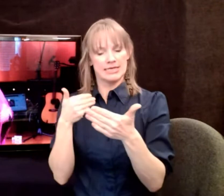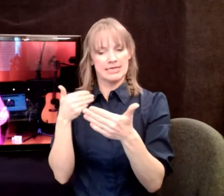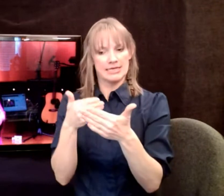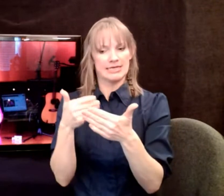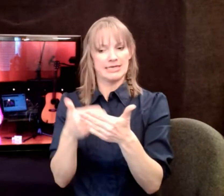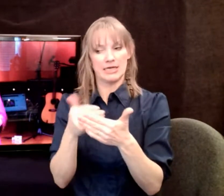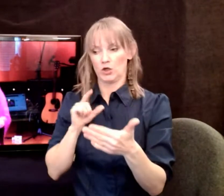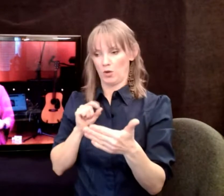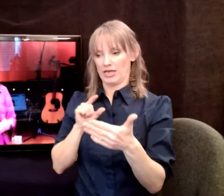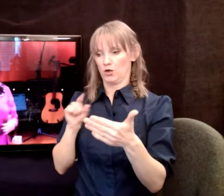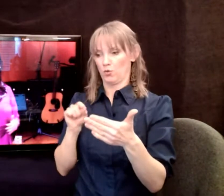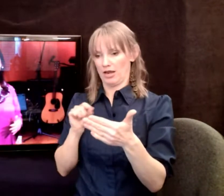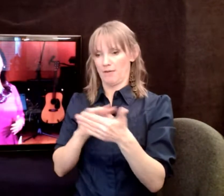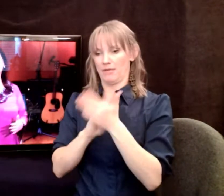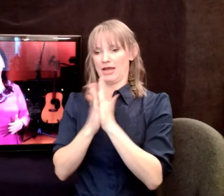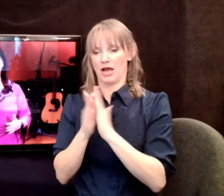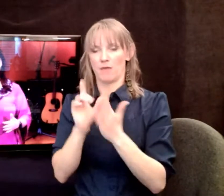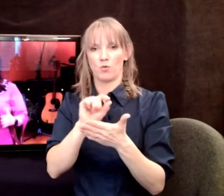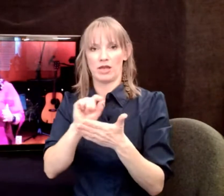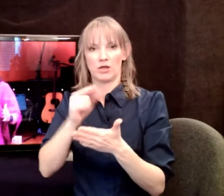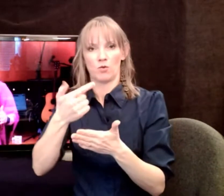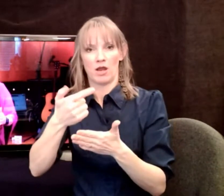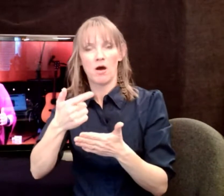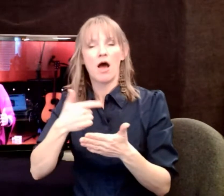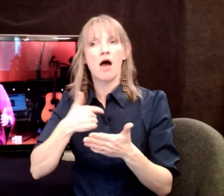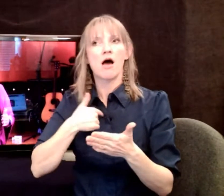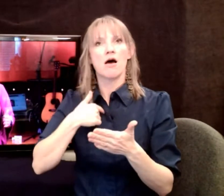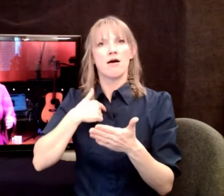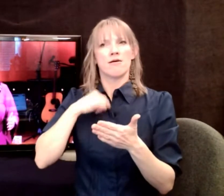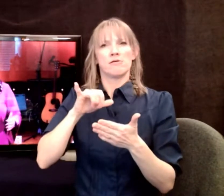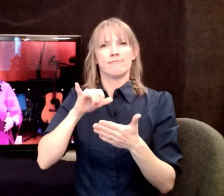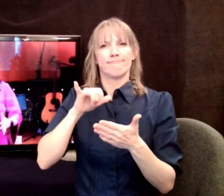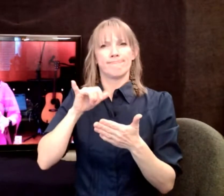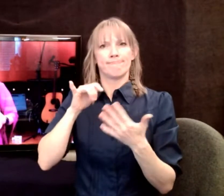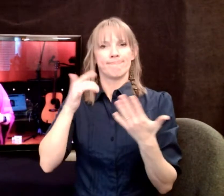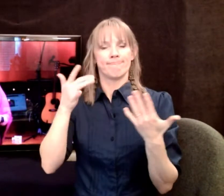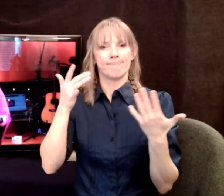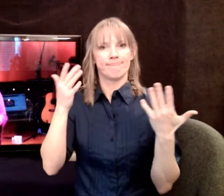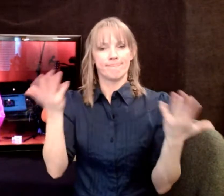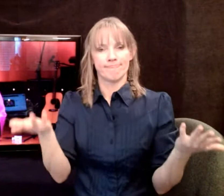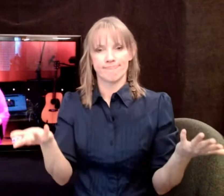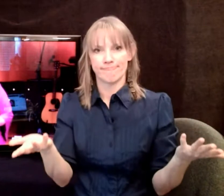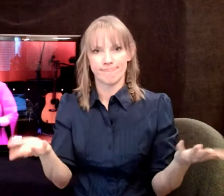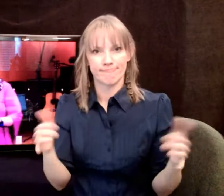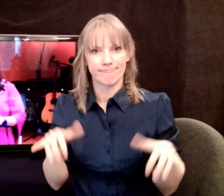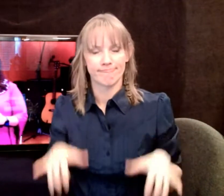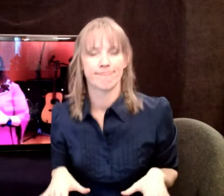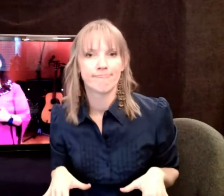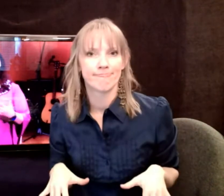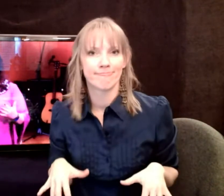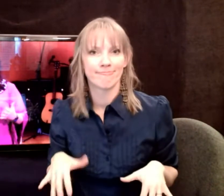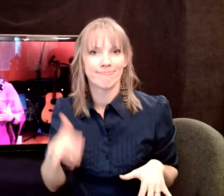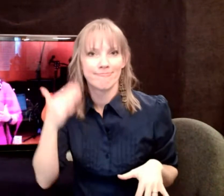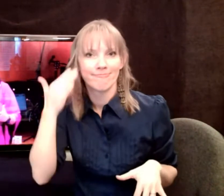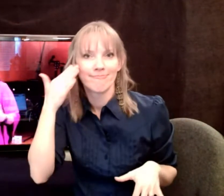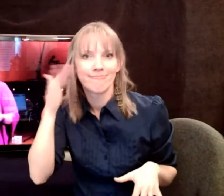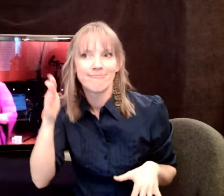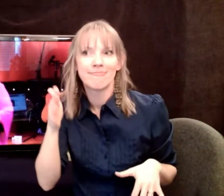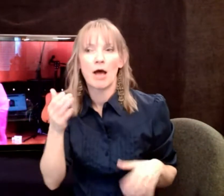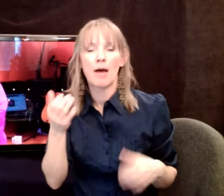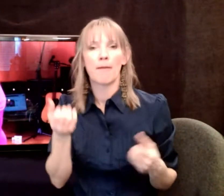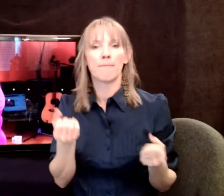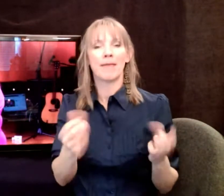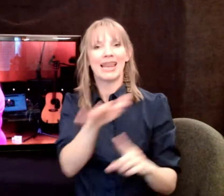from 2020 into 2021, I found myself kind of blank. Because like a lot of people pointed out in many environments, just